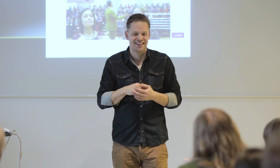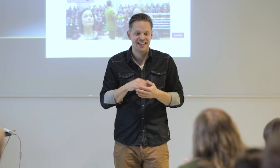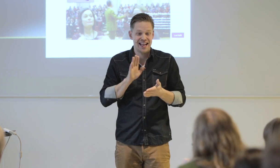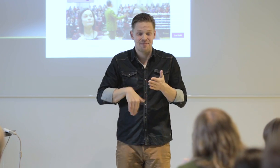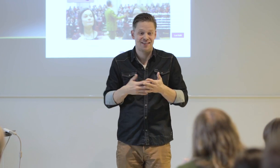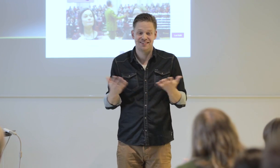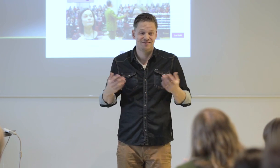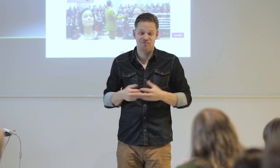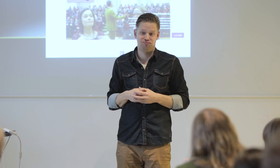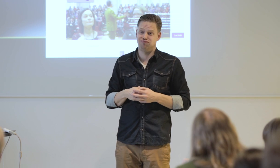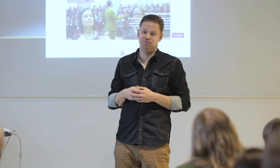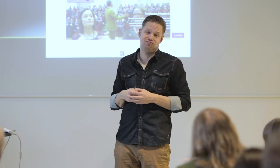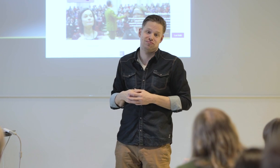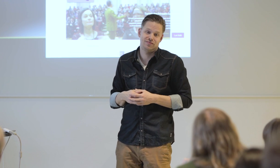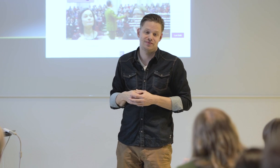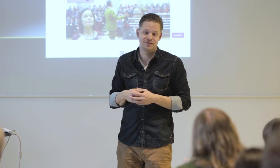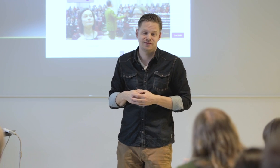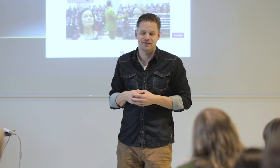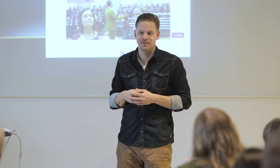And without language, you can't live. It's not possible.